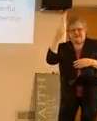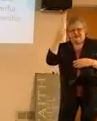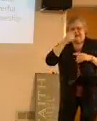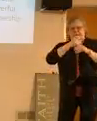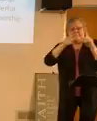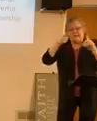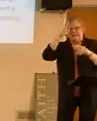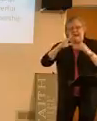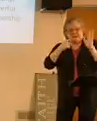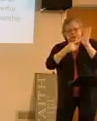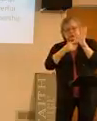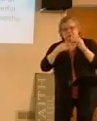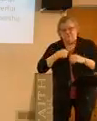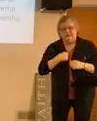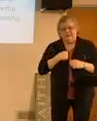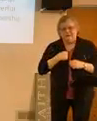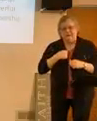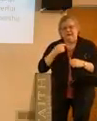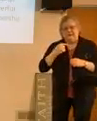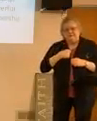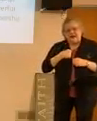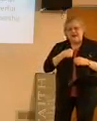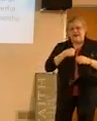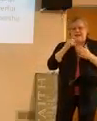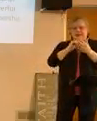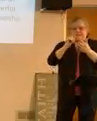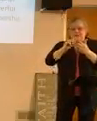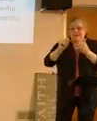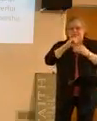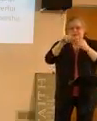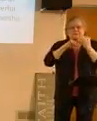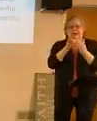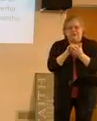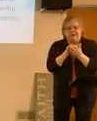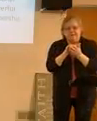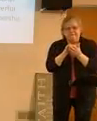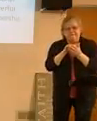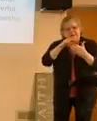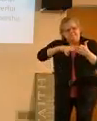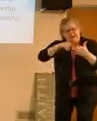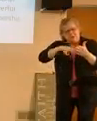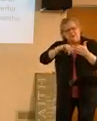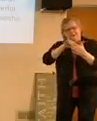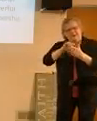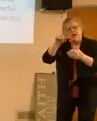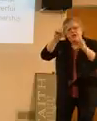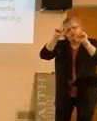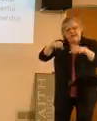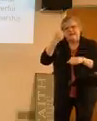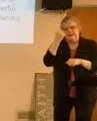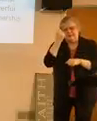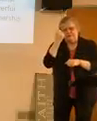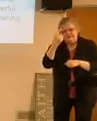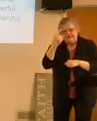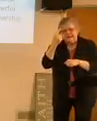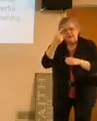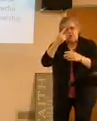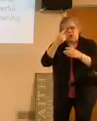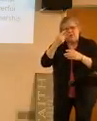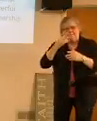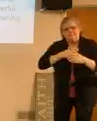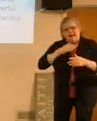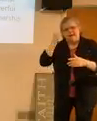the revelation, as I have briefly written above. By reading this, you are able to understand my